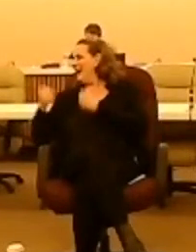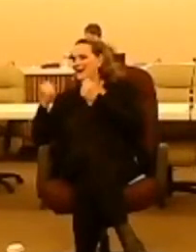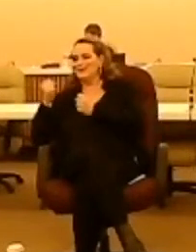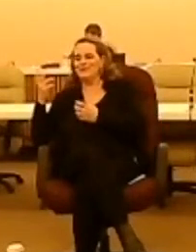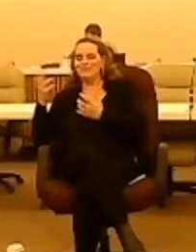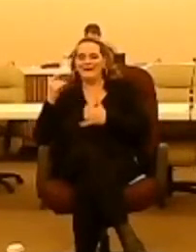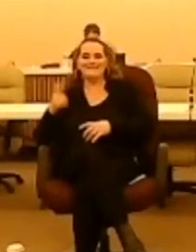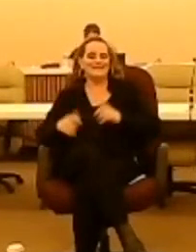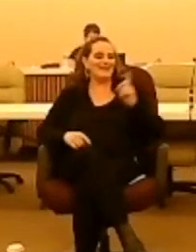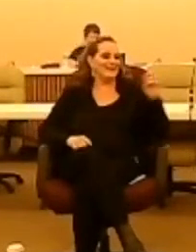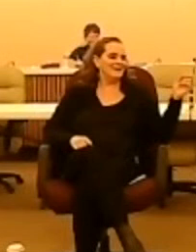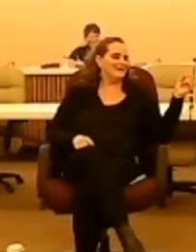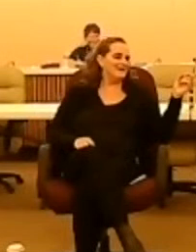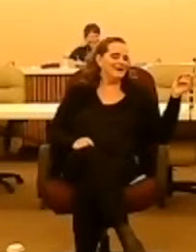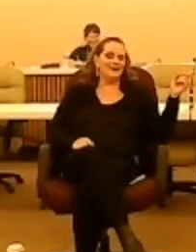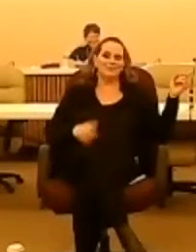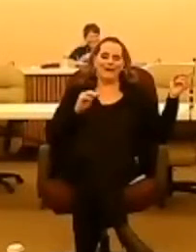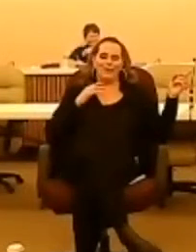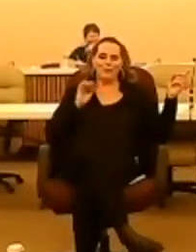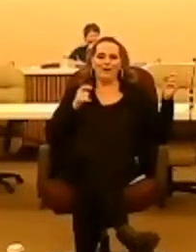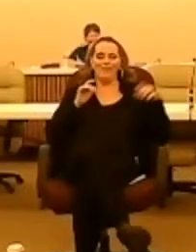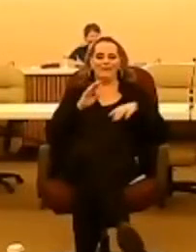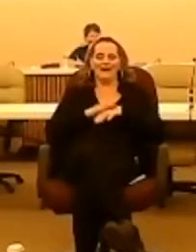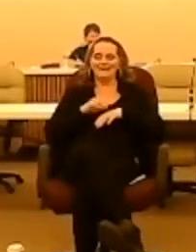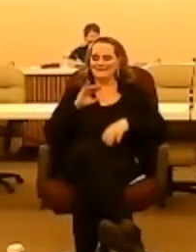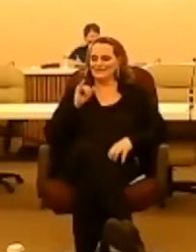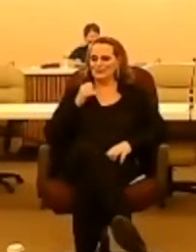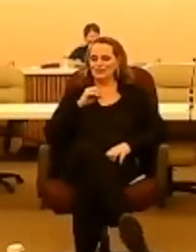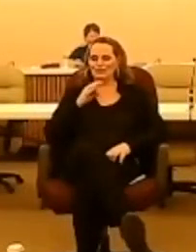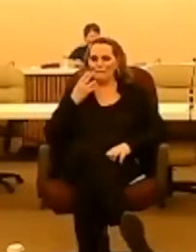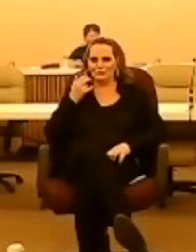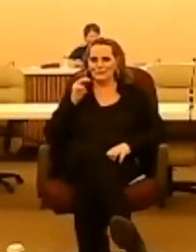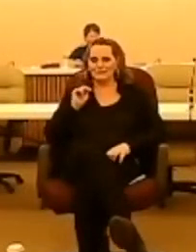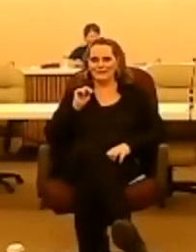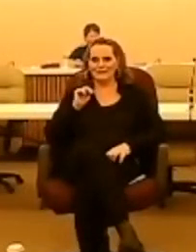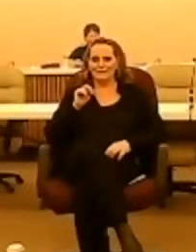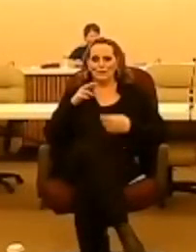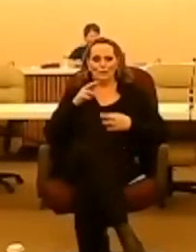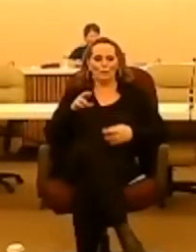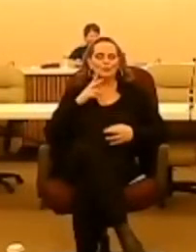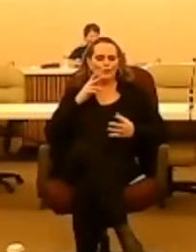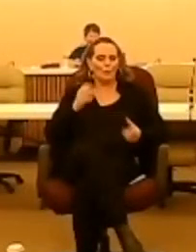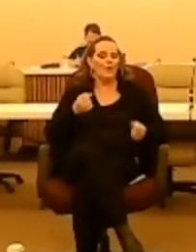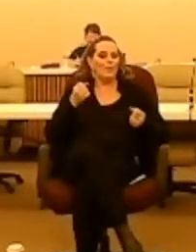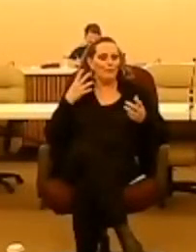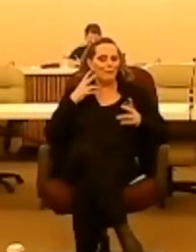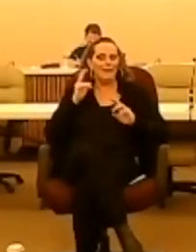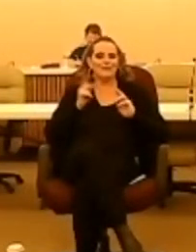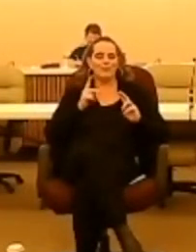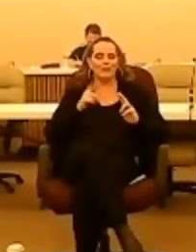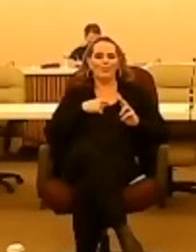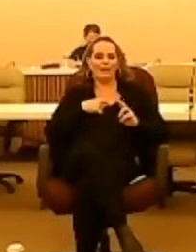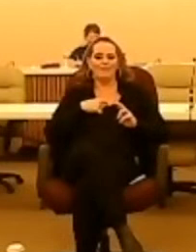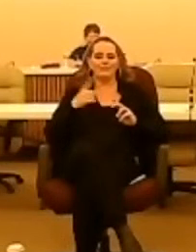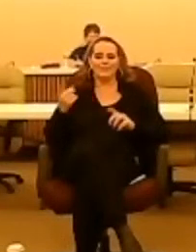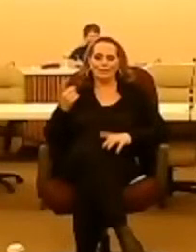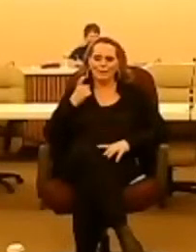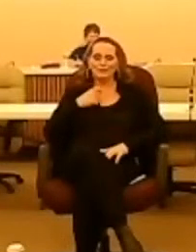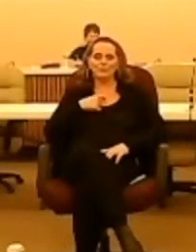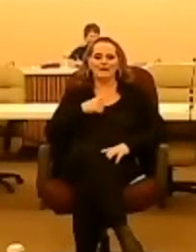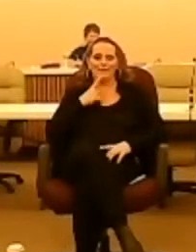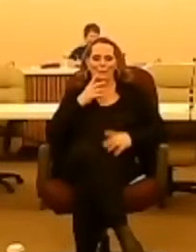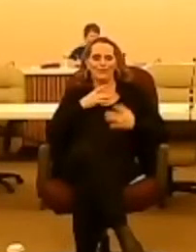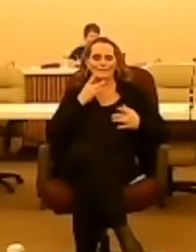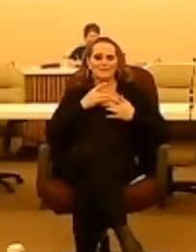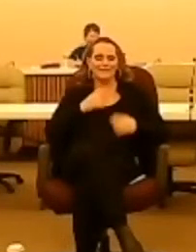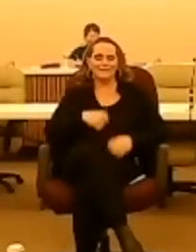Square Mall on Jefferson Road. So a number of people have come to me and were very excited about that. They wish they made